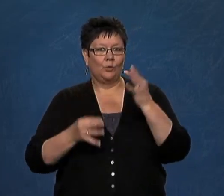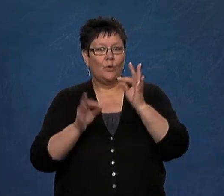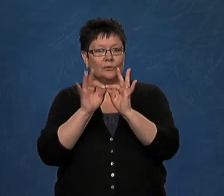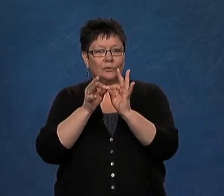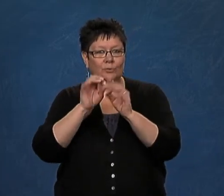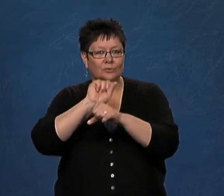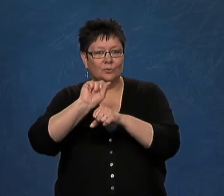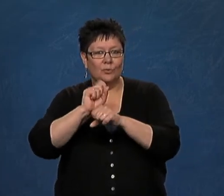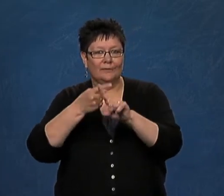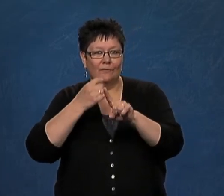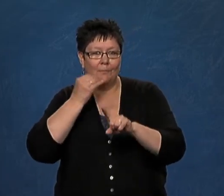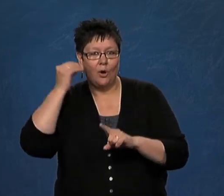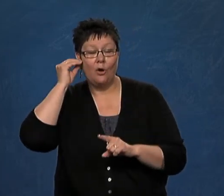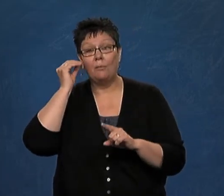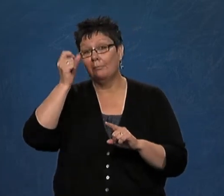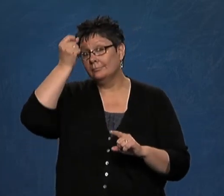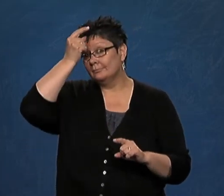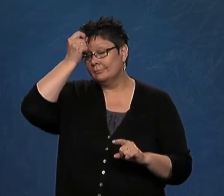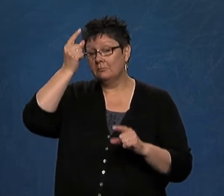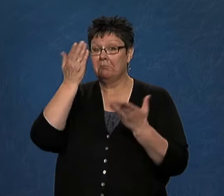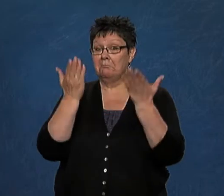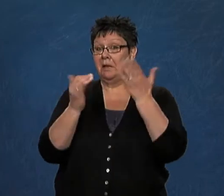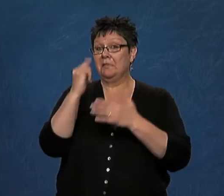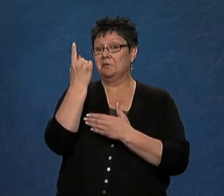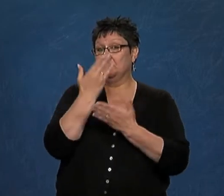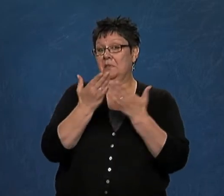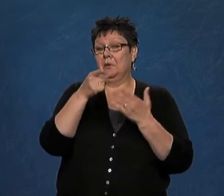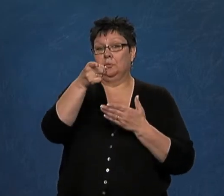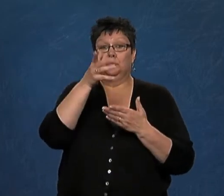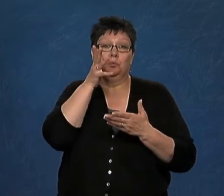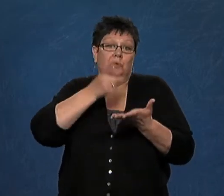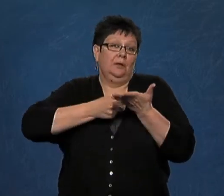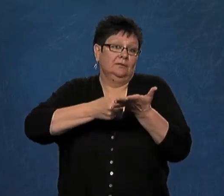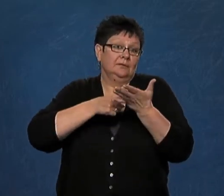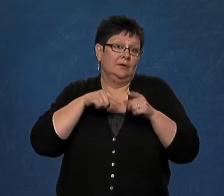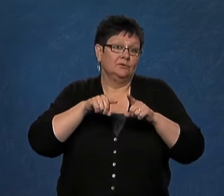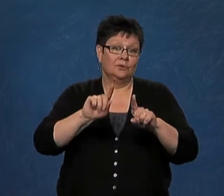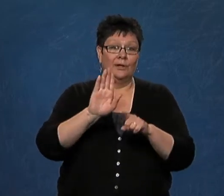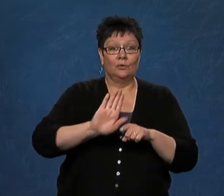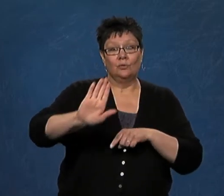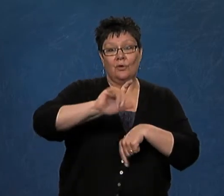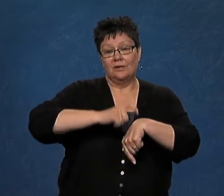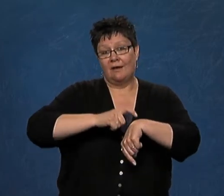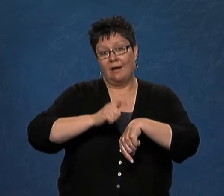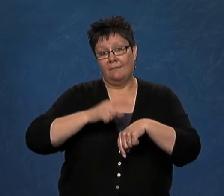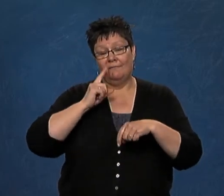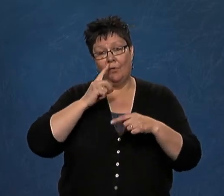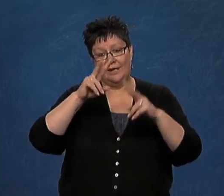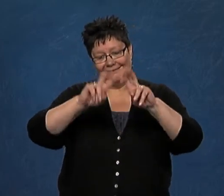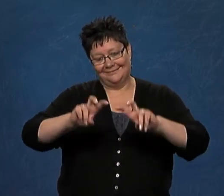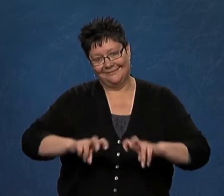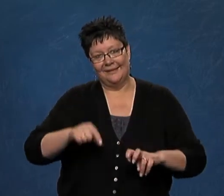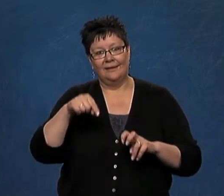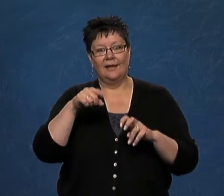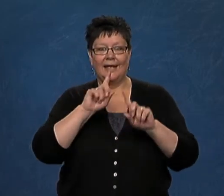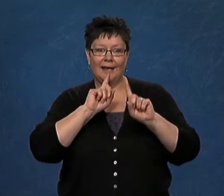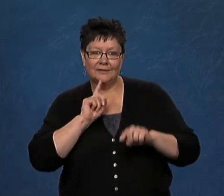ready for court interpreters to work from home. But that possibly may be one of the topics you can